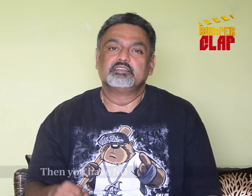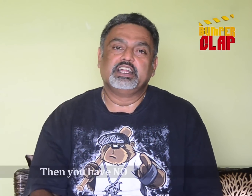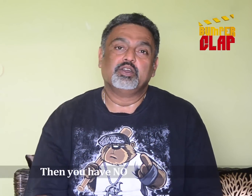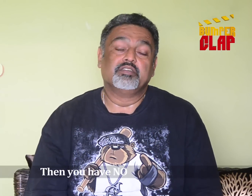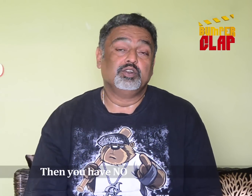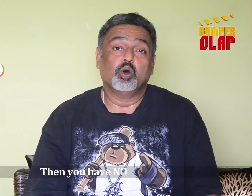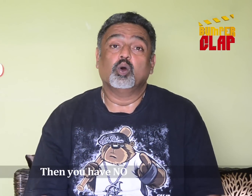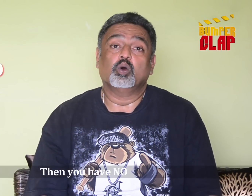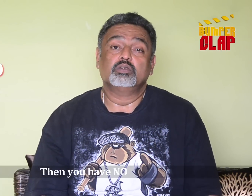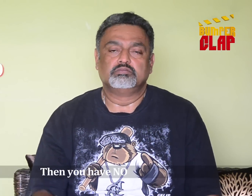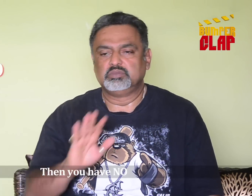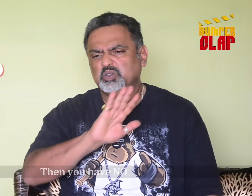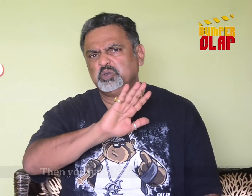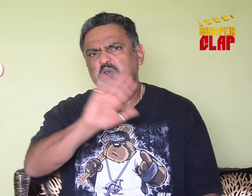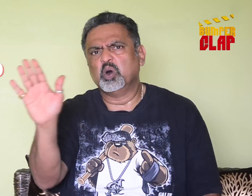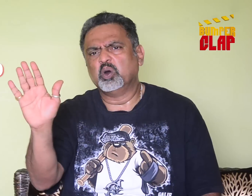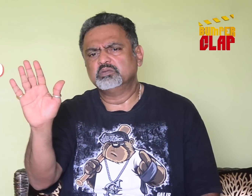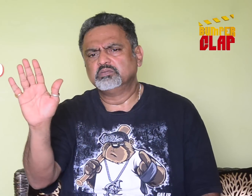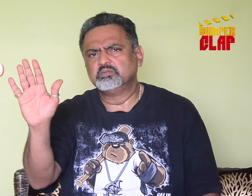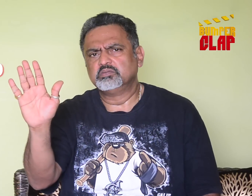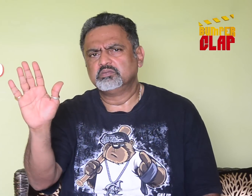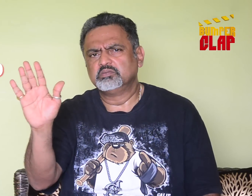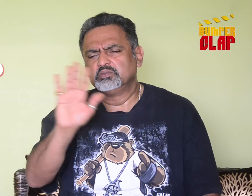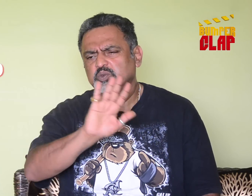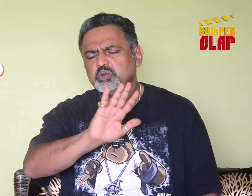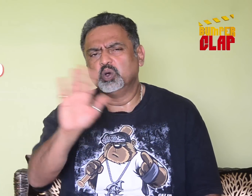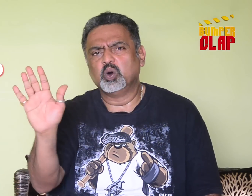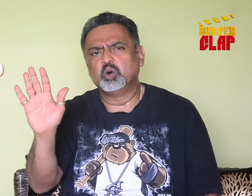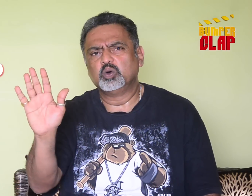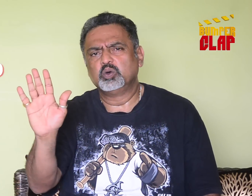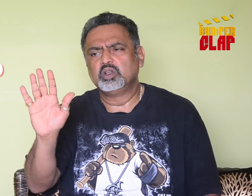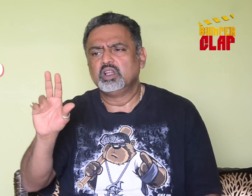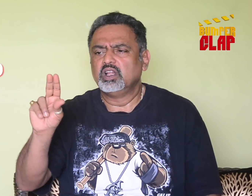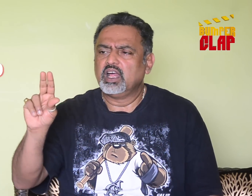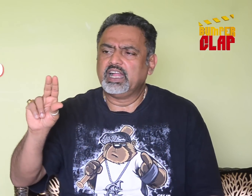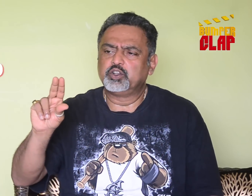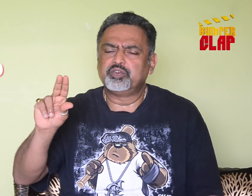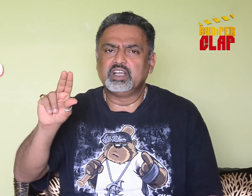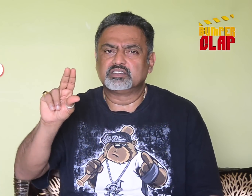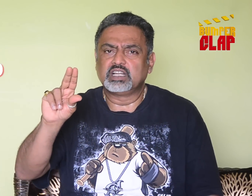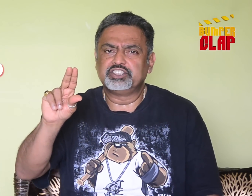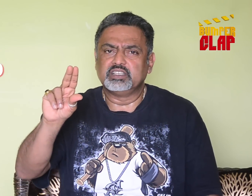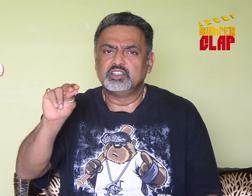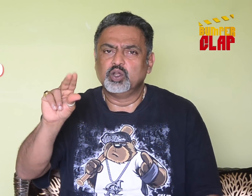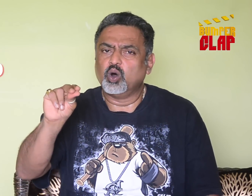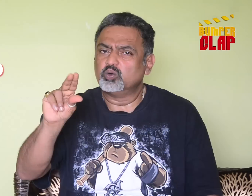Then you have no, no, no, and two fingers touching, no,